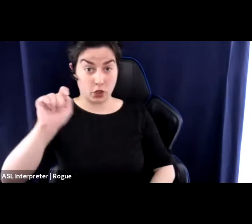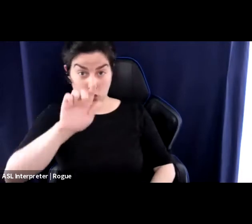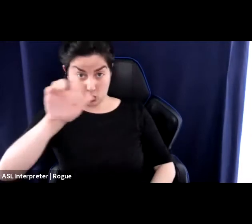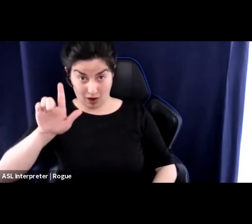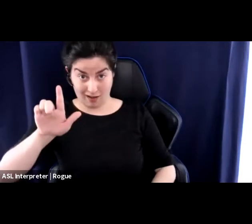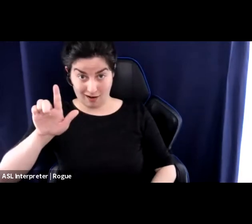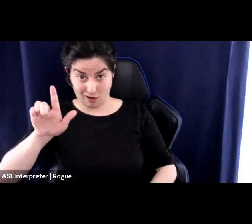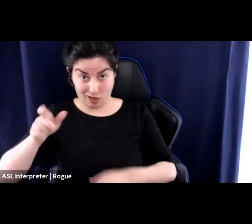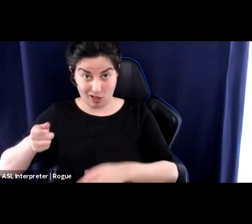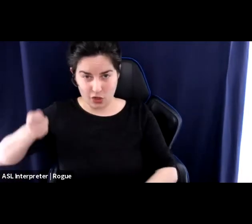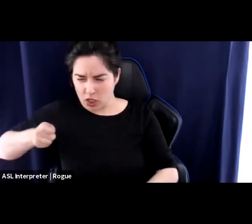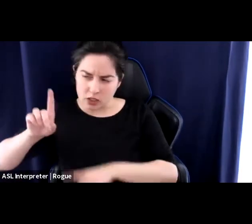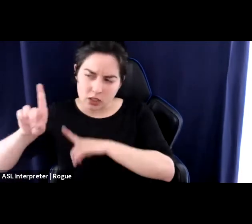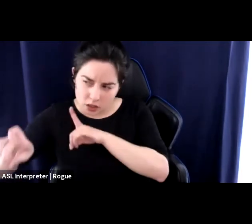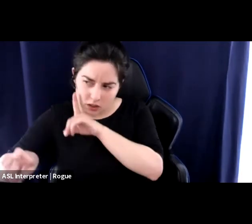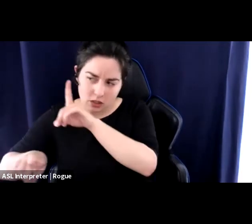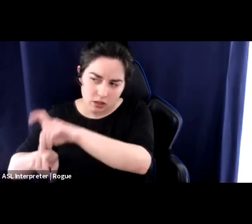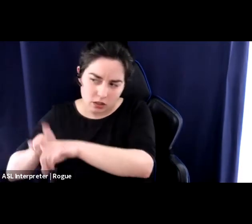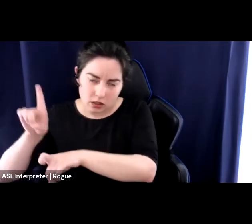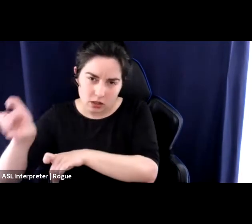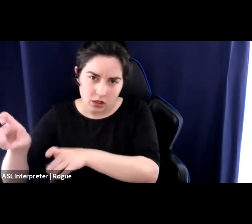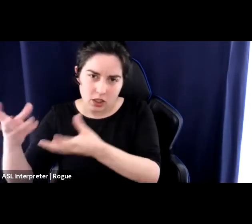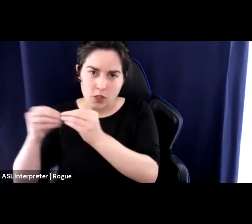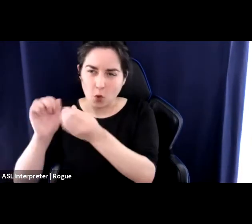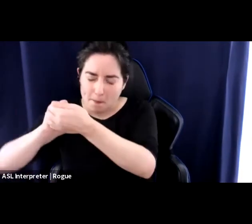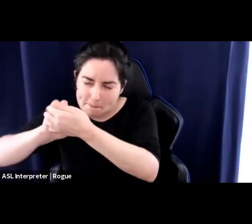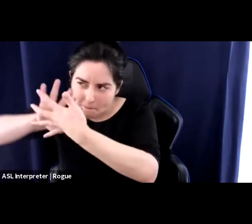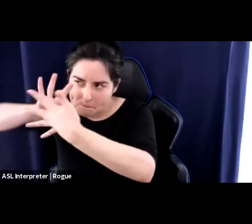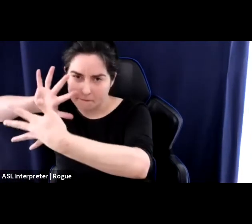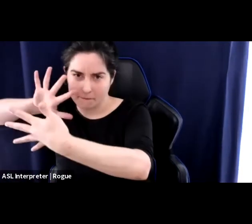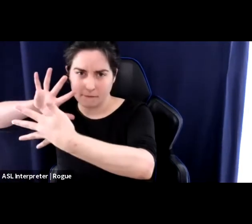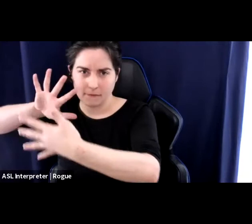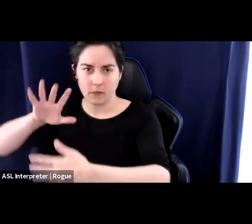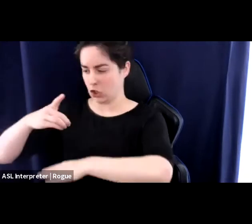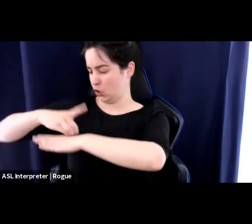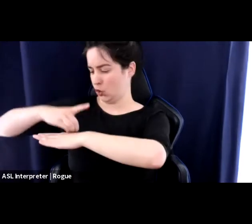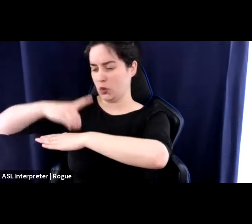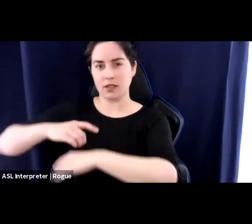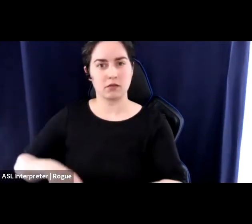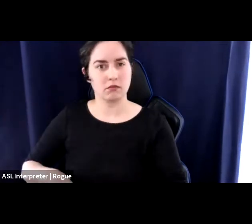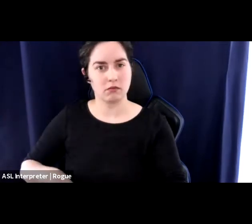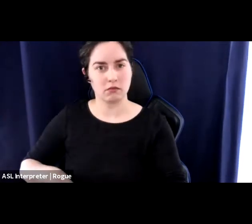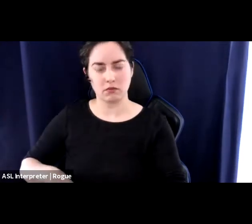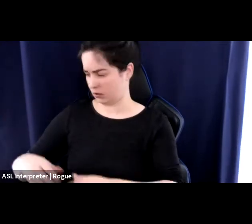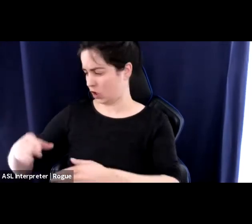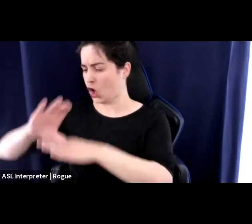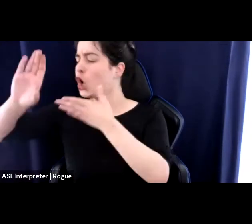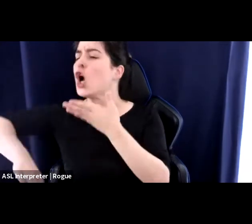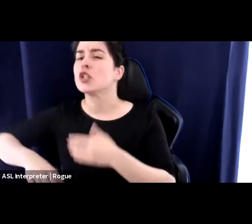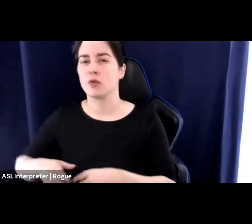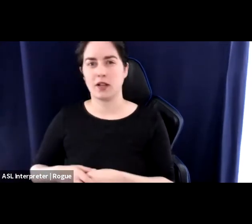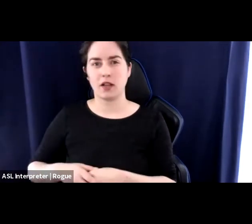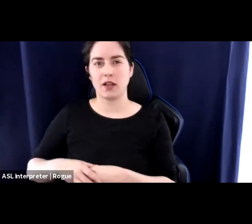about things, the line of questioning is much more abstract about the duty, consequences of what happens when you